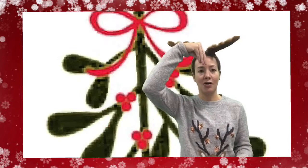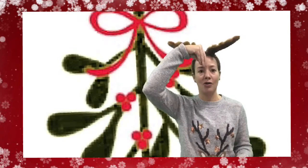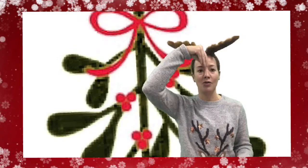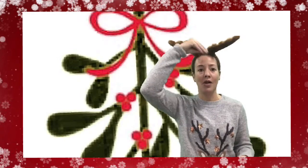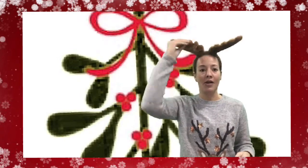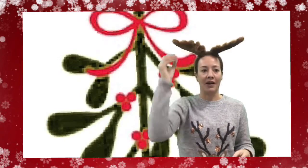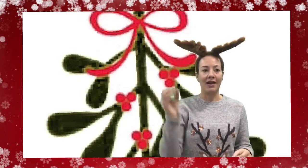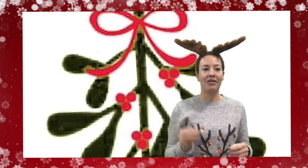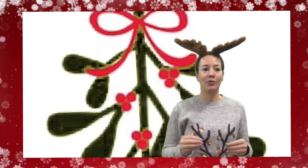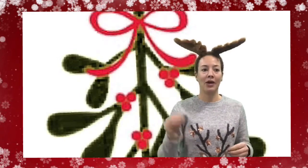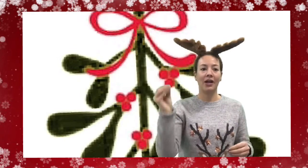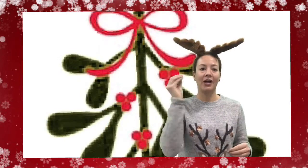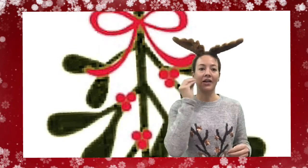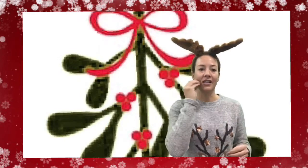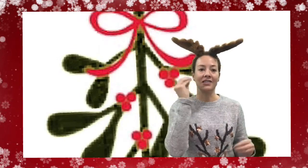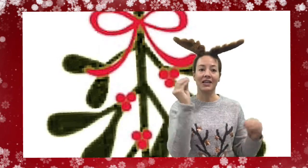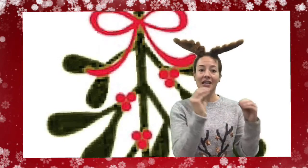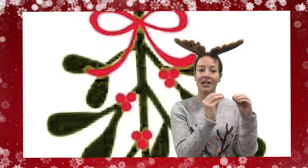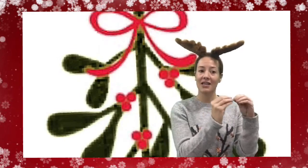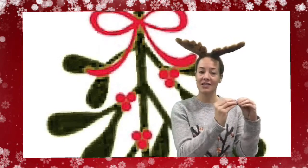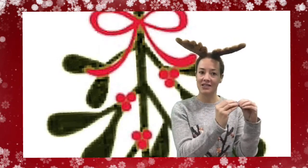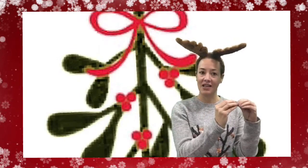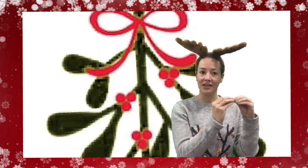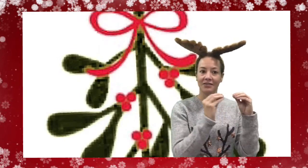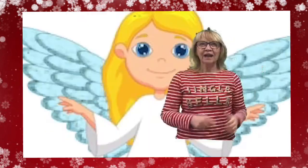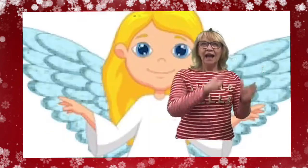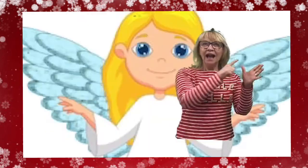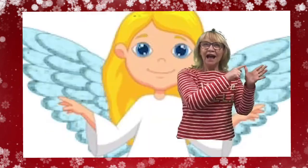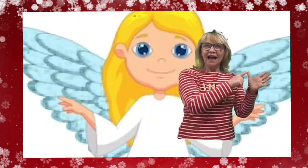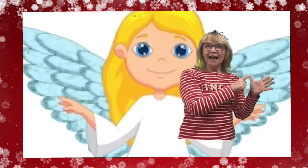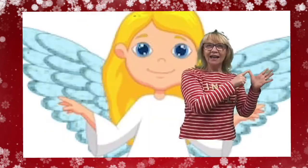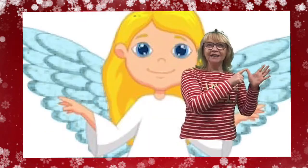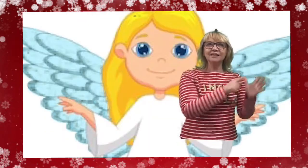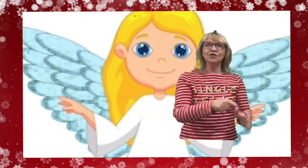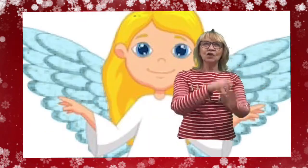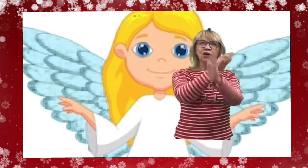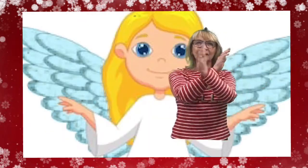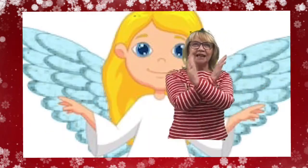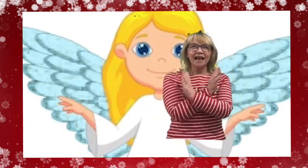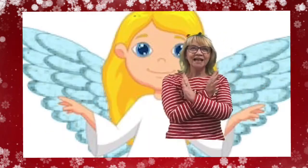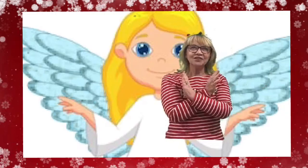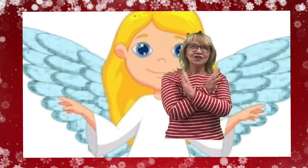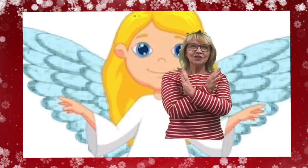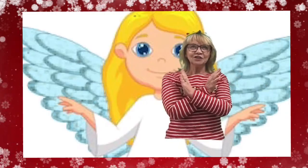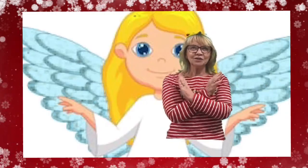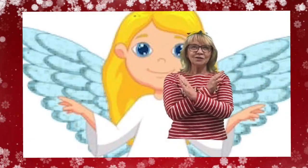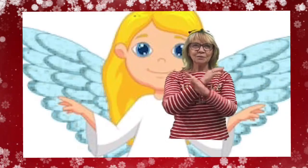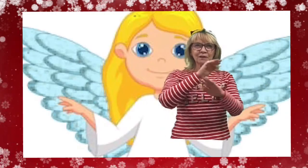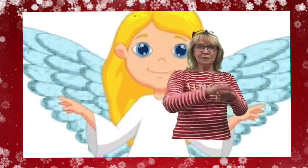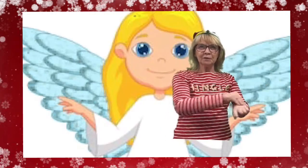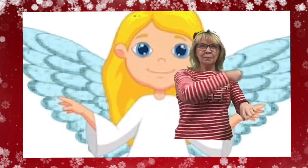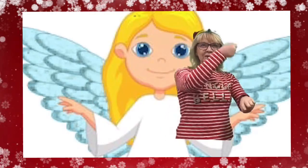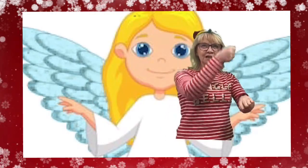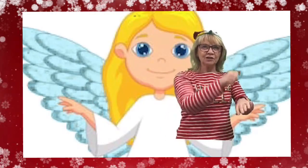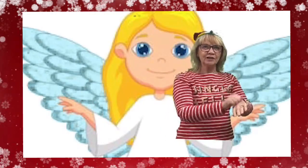mistletoe where everyone is kissed. A is for the angels who make up the